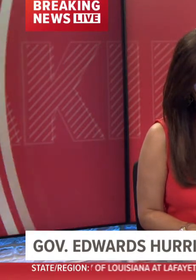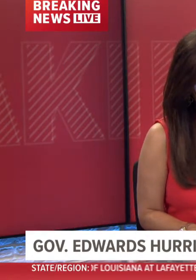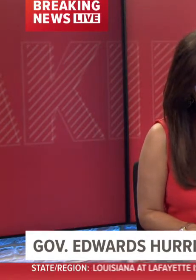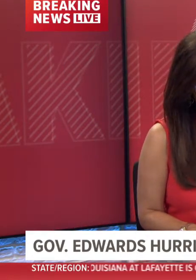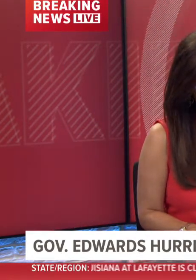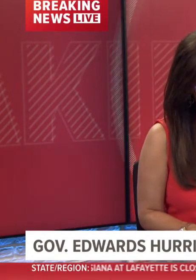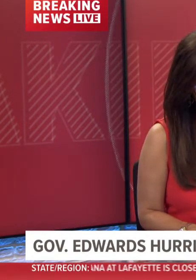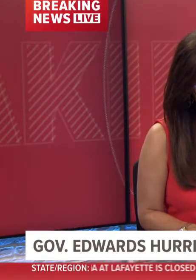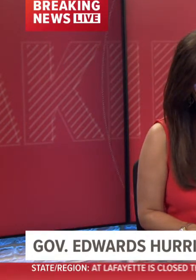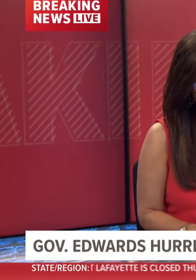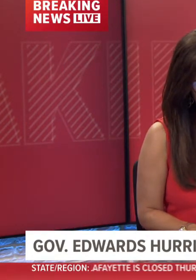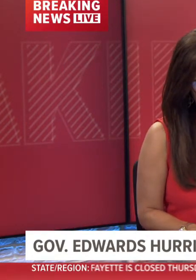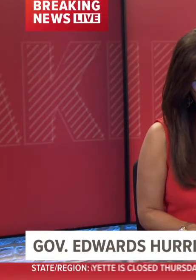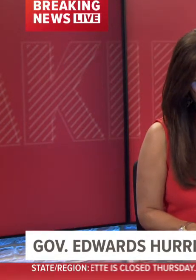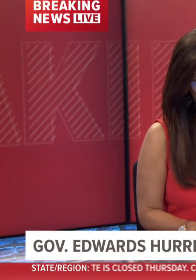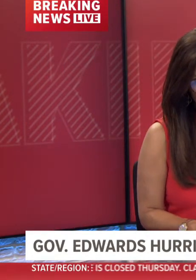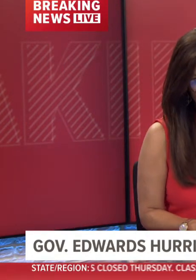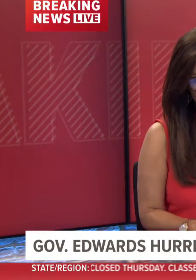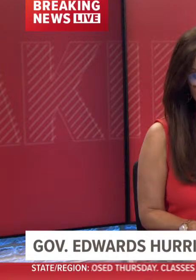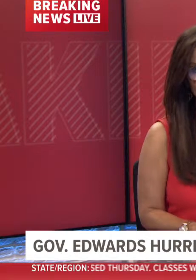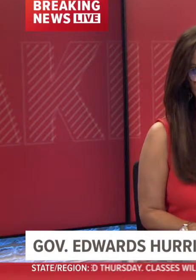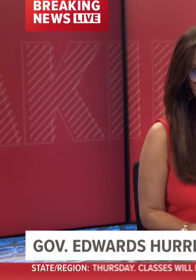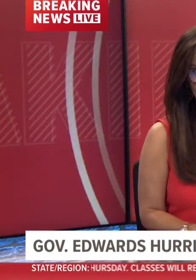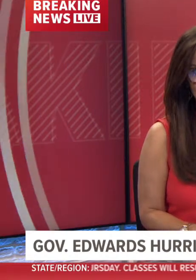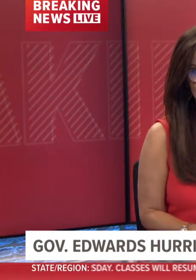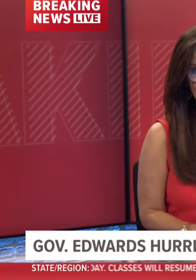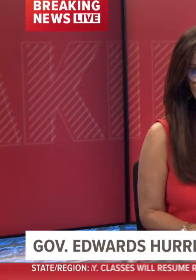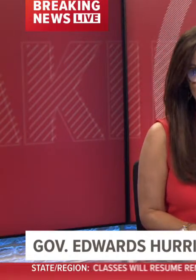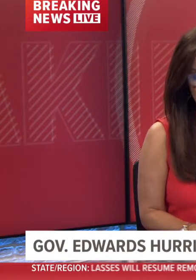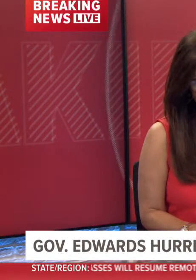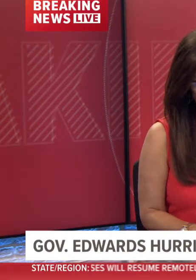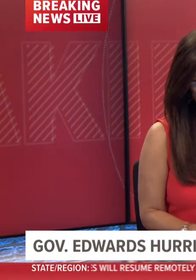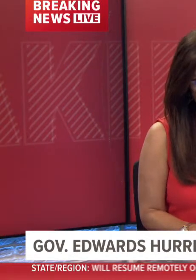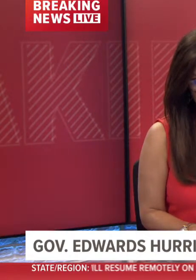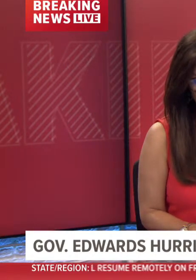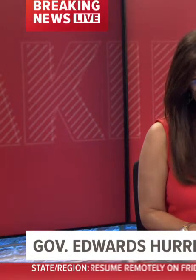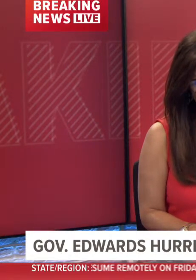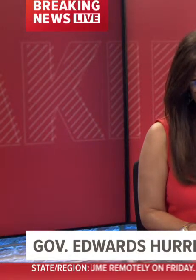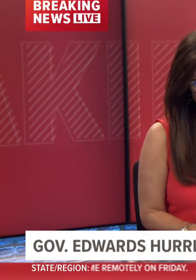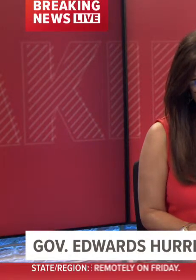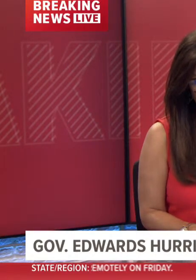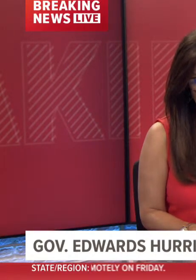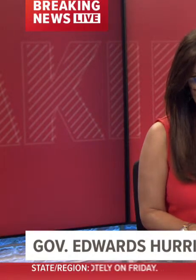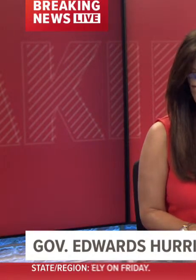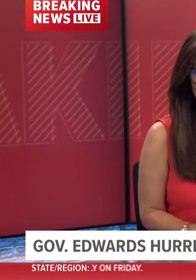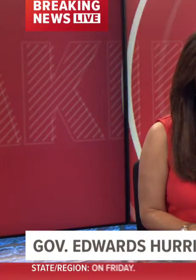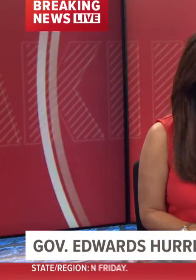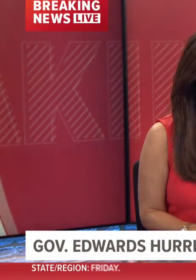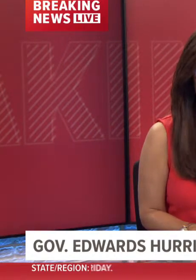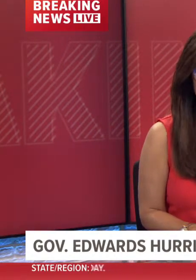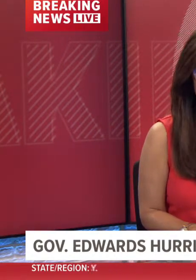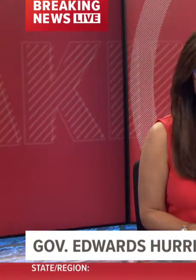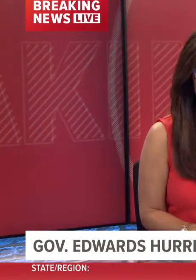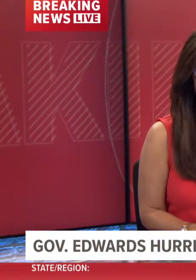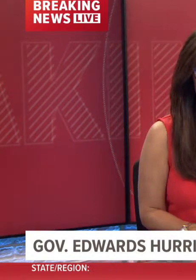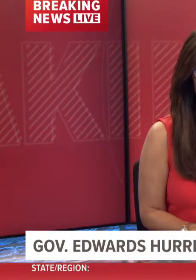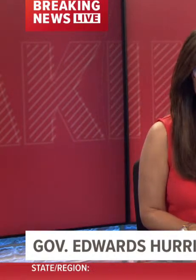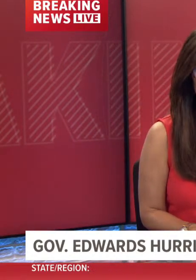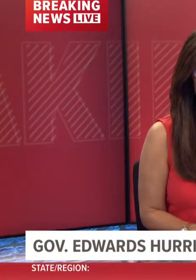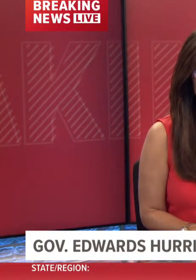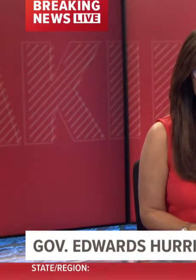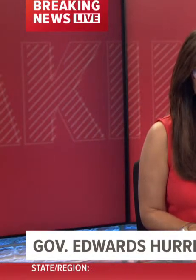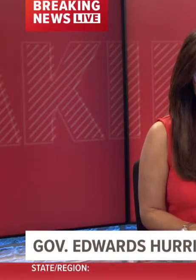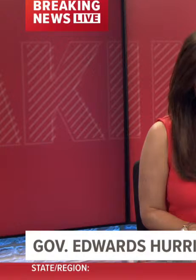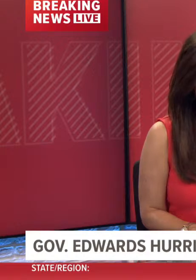said expect delays. And finally, he talked about silver linings. And again, he reiterated that the storm surge did not materialize to